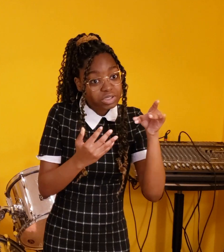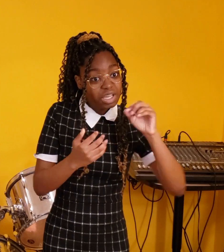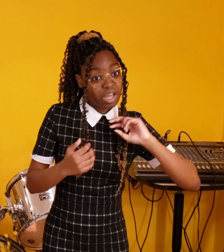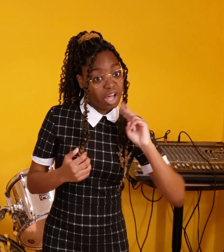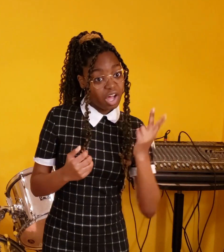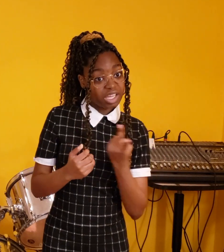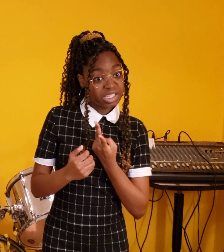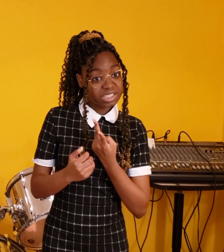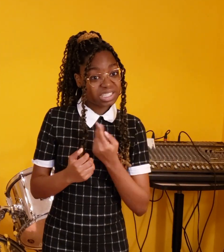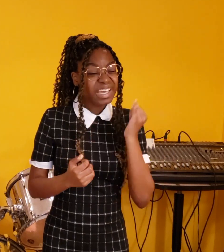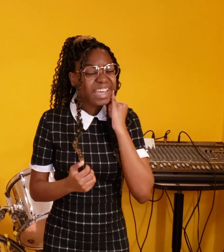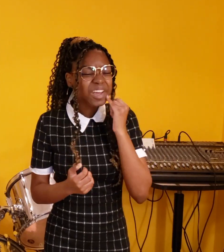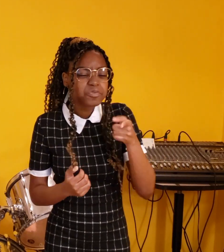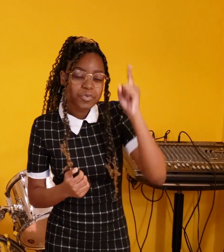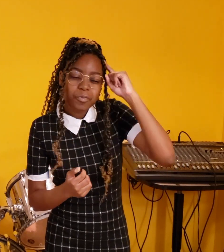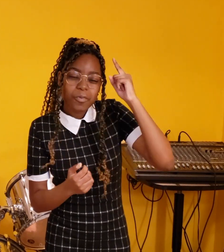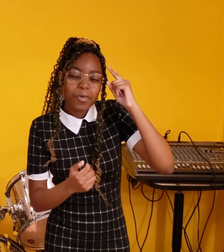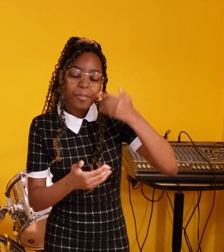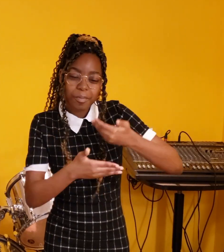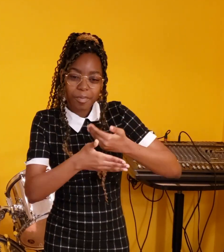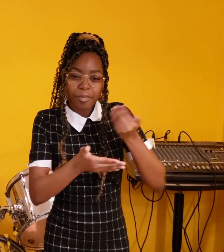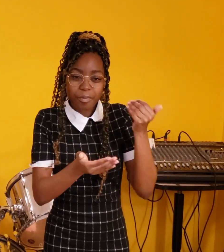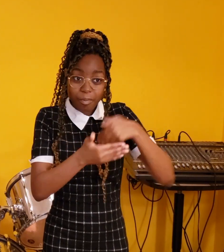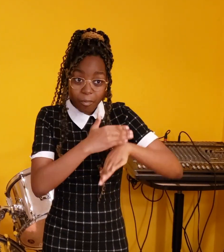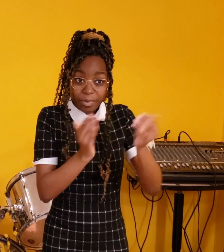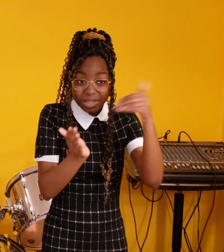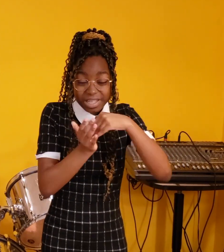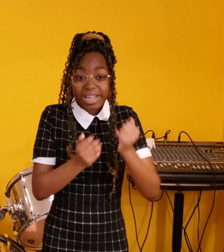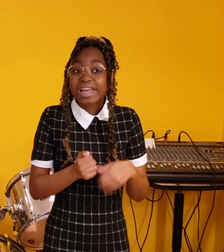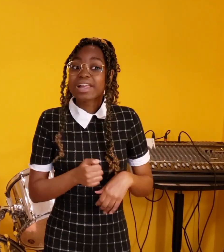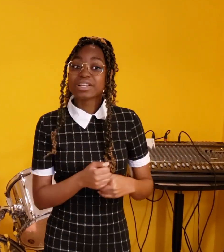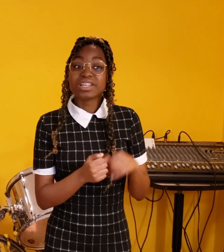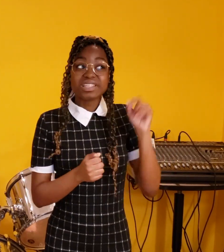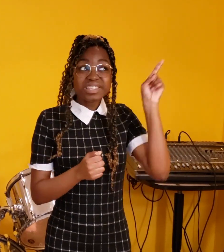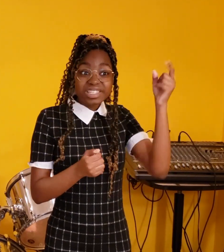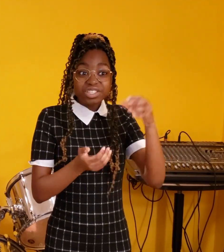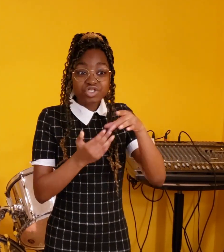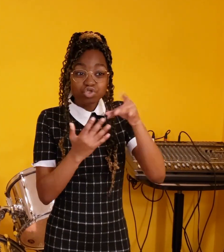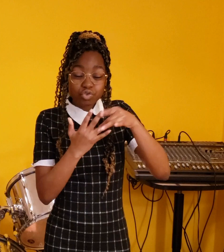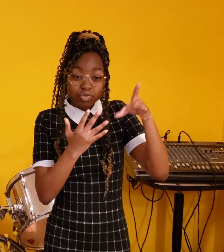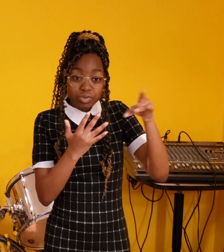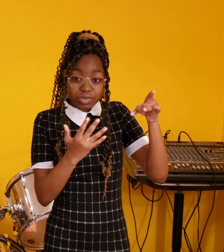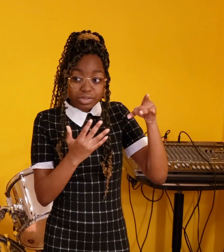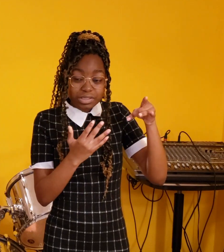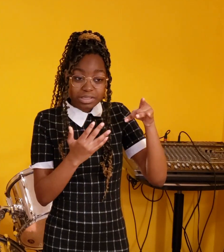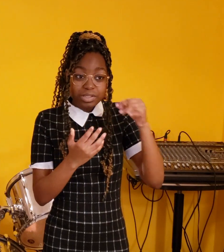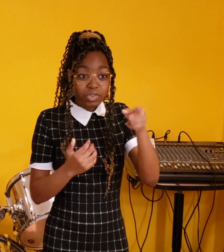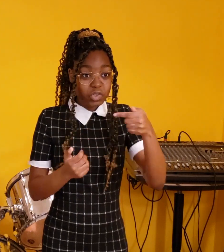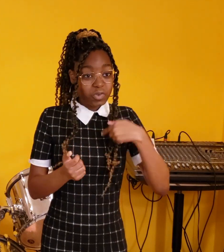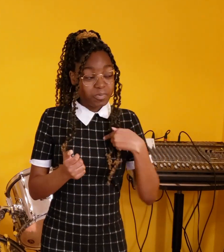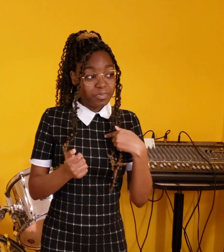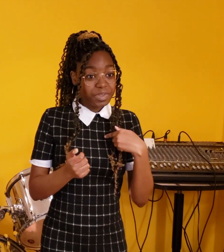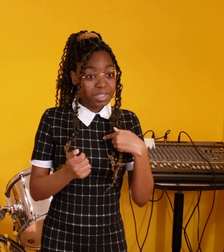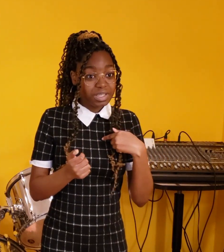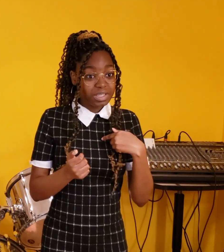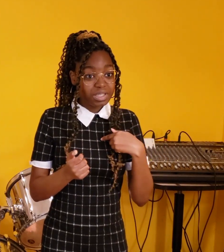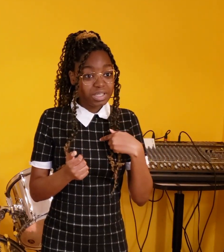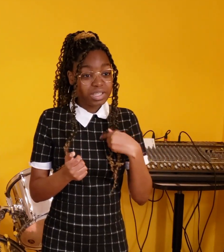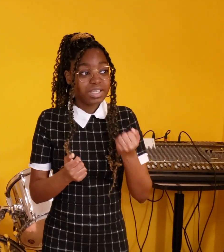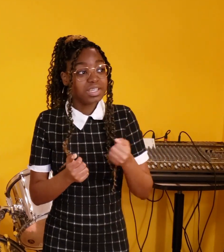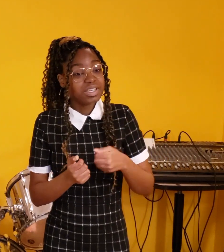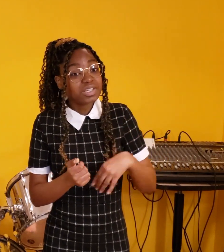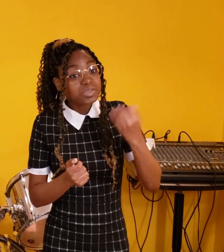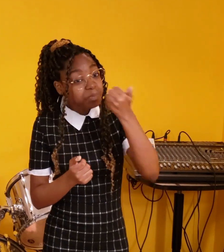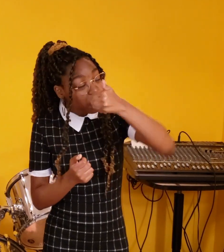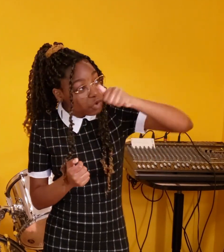way, chose you and chose me before the foundation of the world to be his. He chose us to be